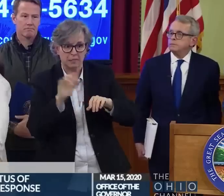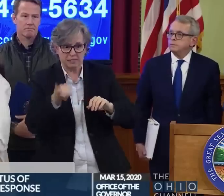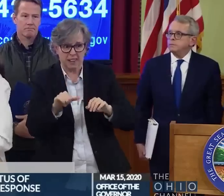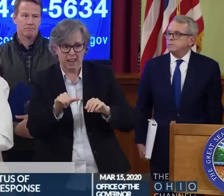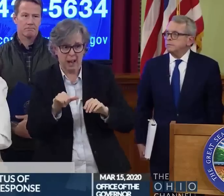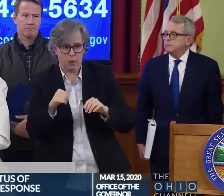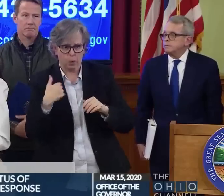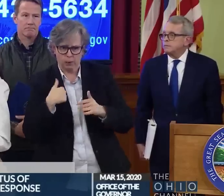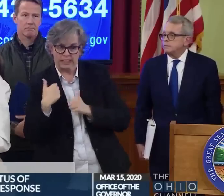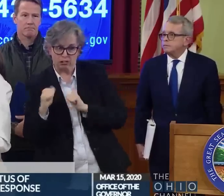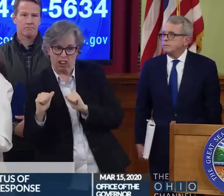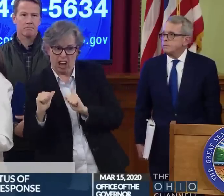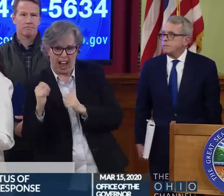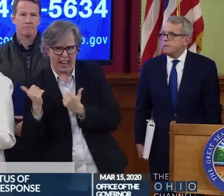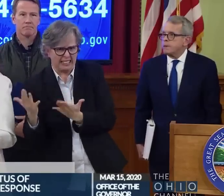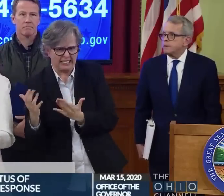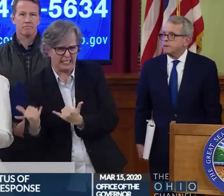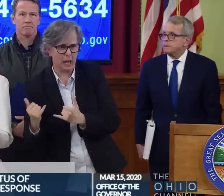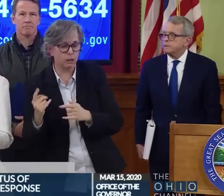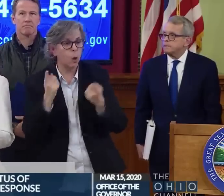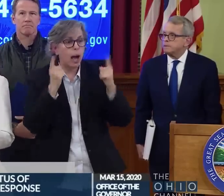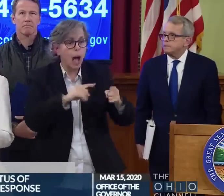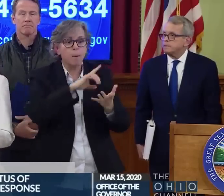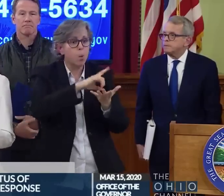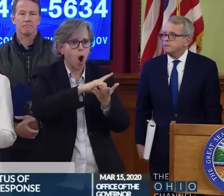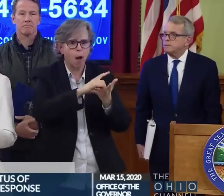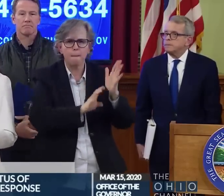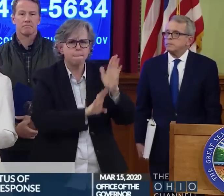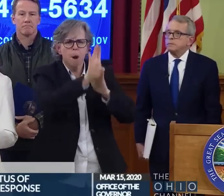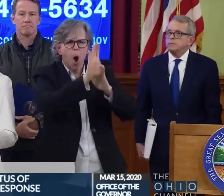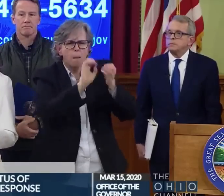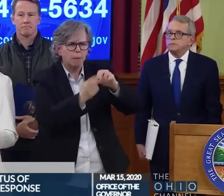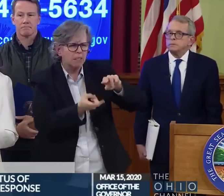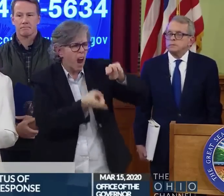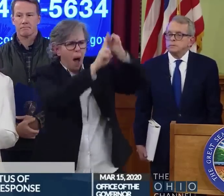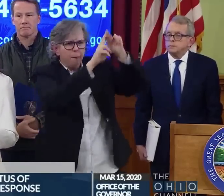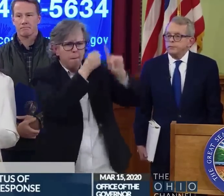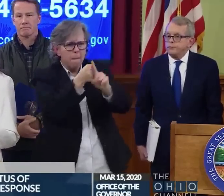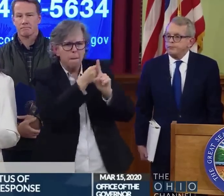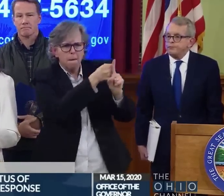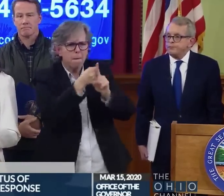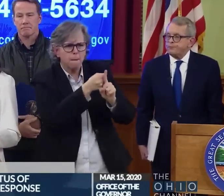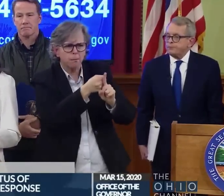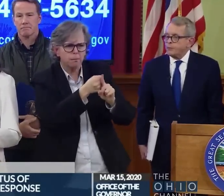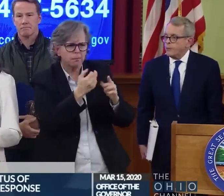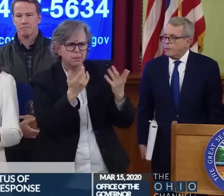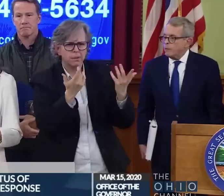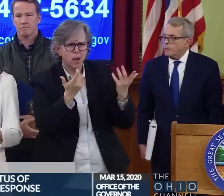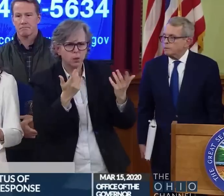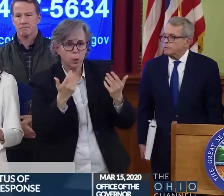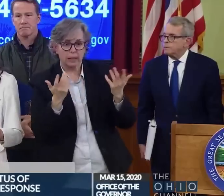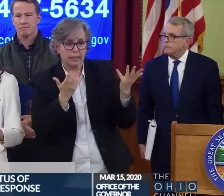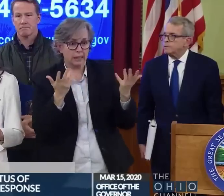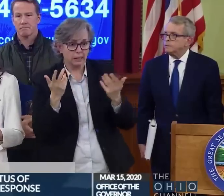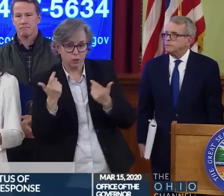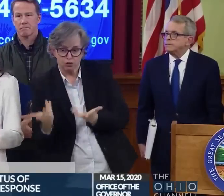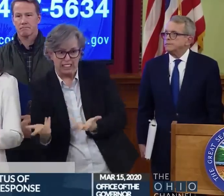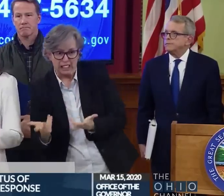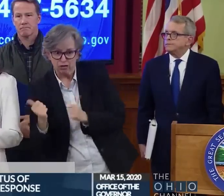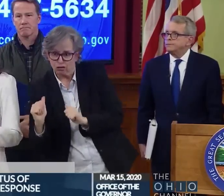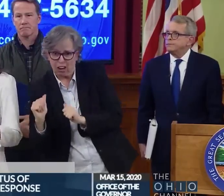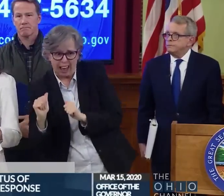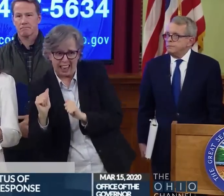essential. So they saw that spike, and every day and everything we do in this country, and this is from, again, Dr. Fauci,